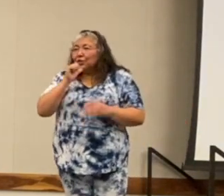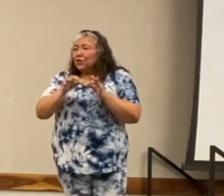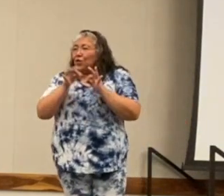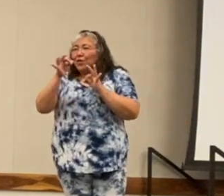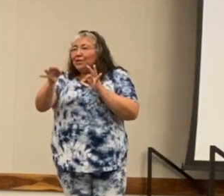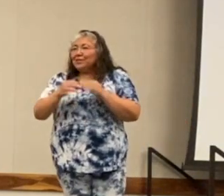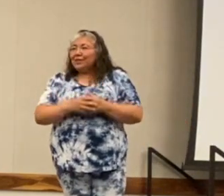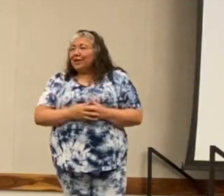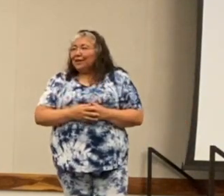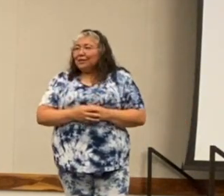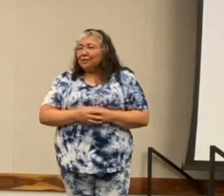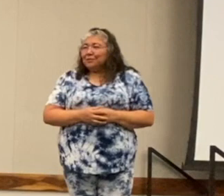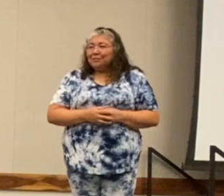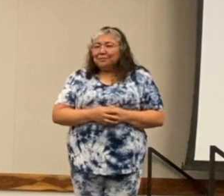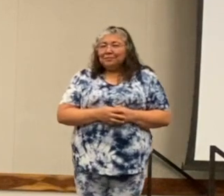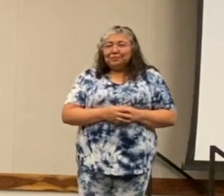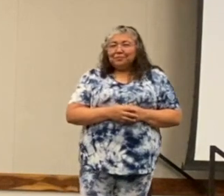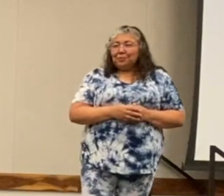hesitate.